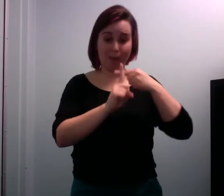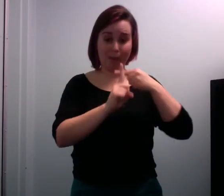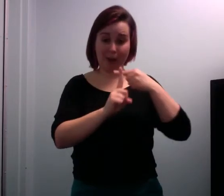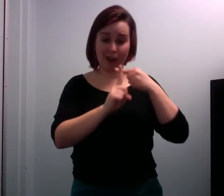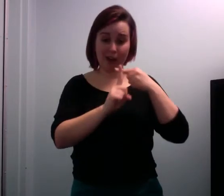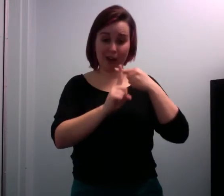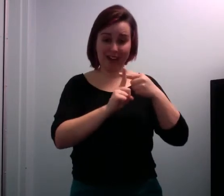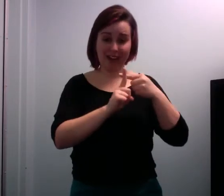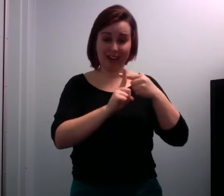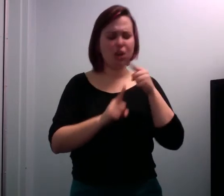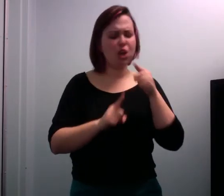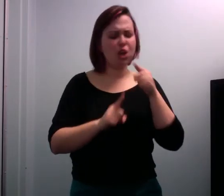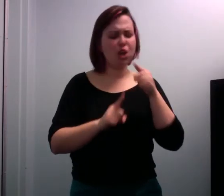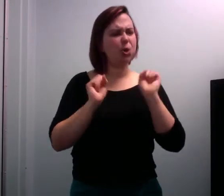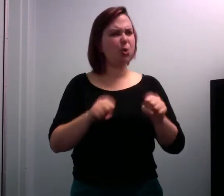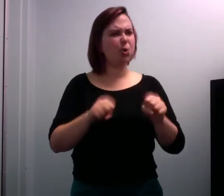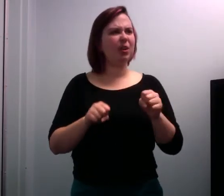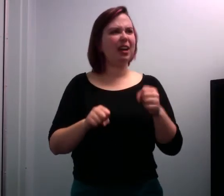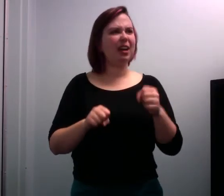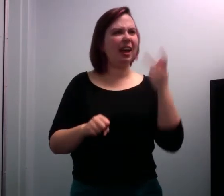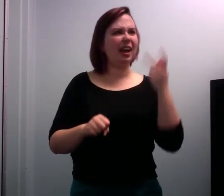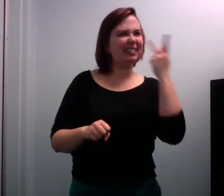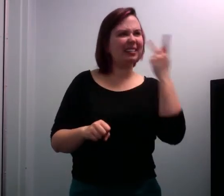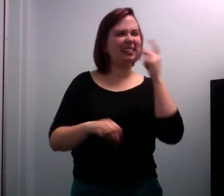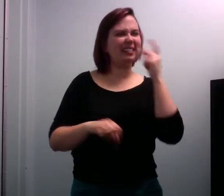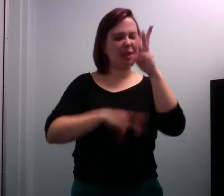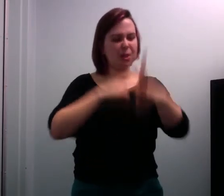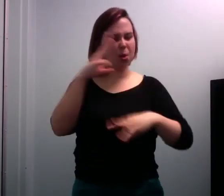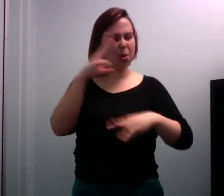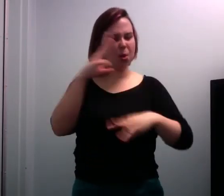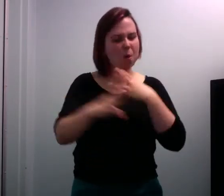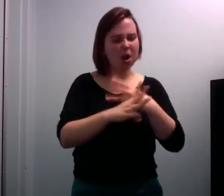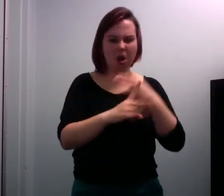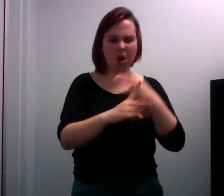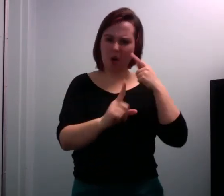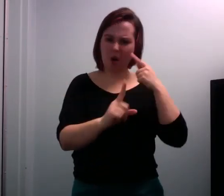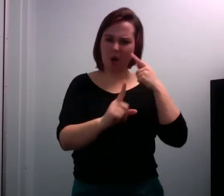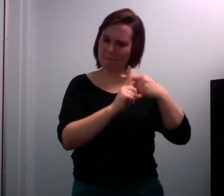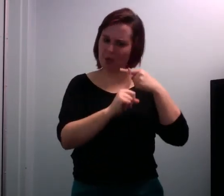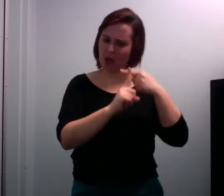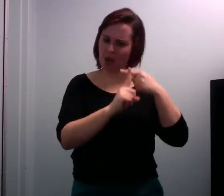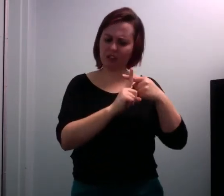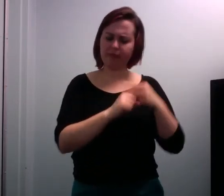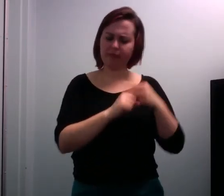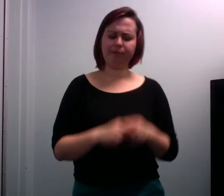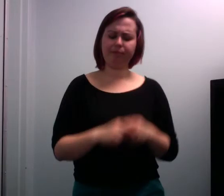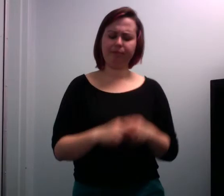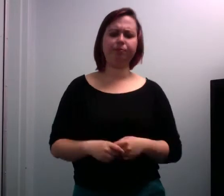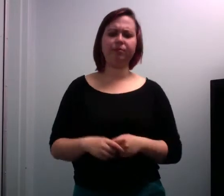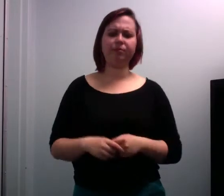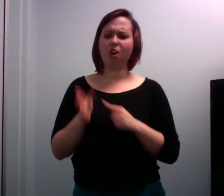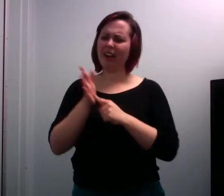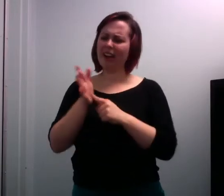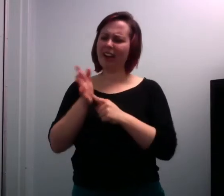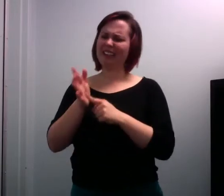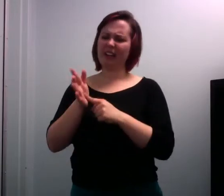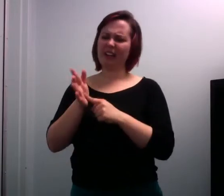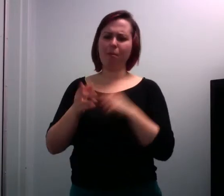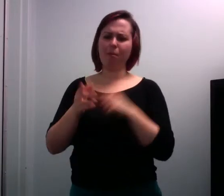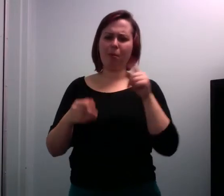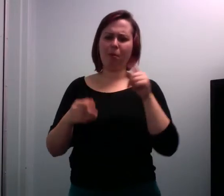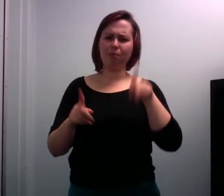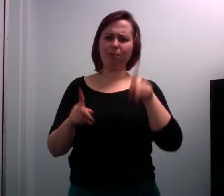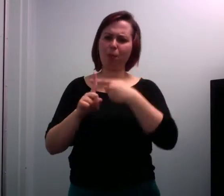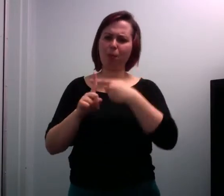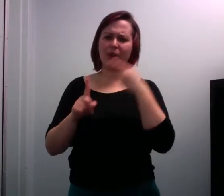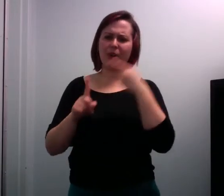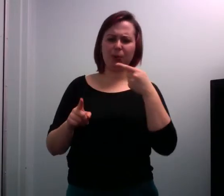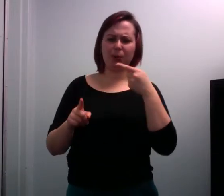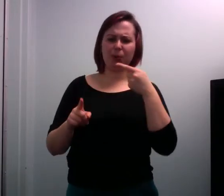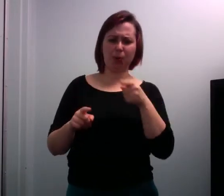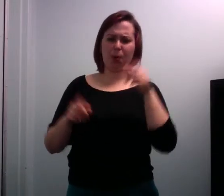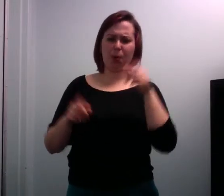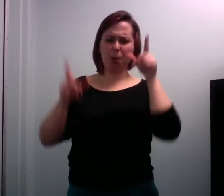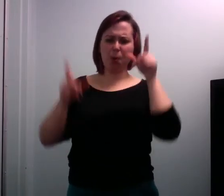example, when you first wake up in the morning, do you ask yourself questions like this? What do I have to do